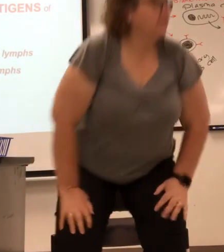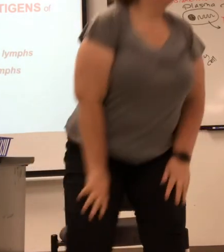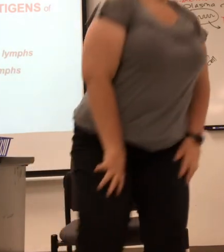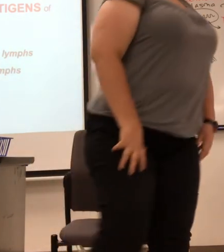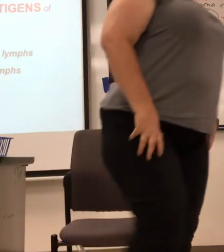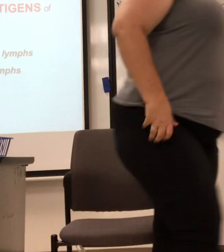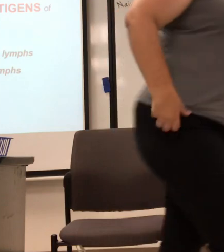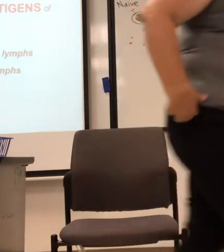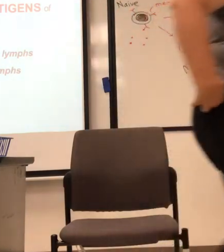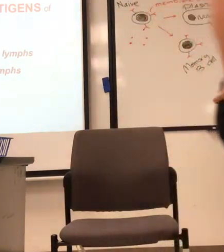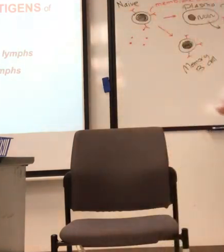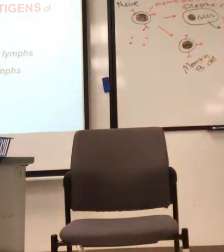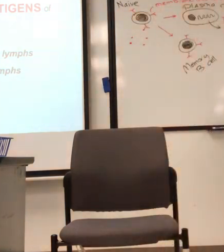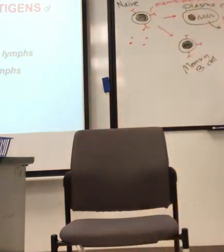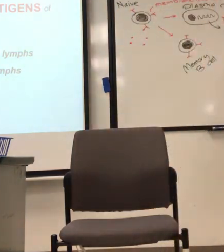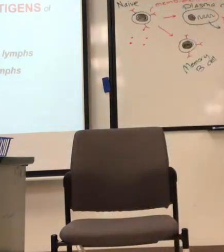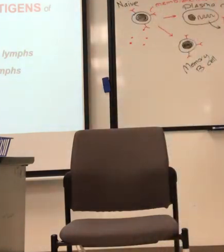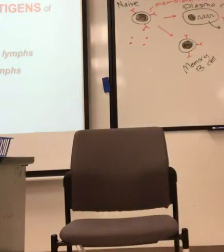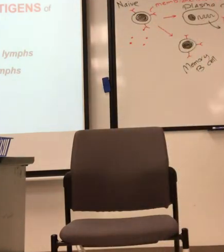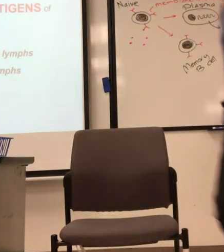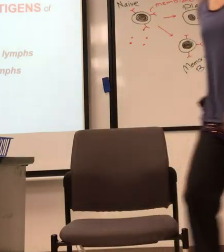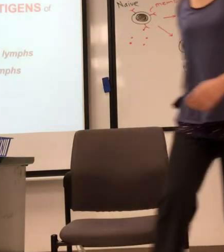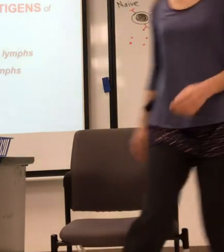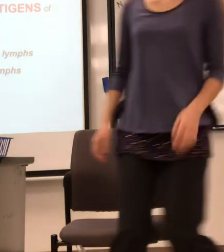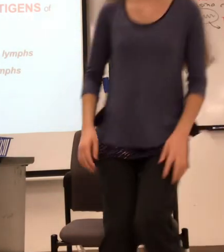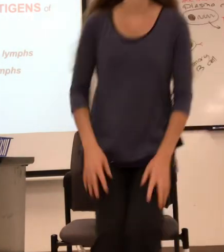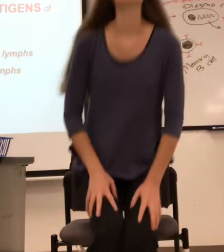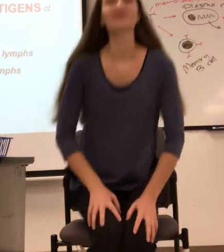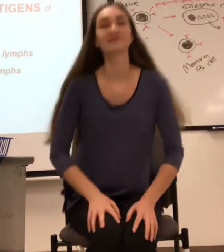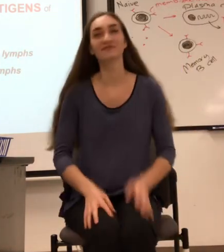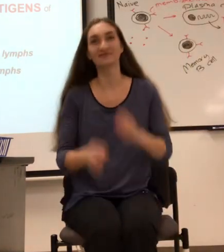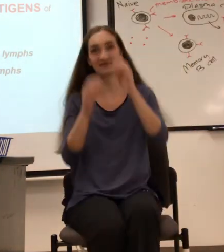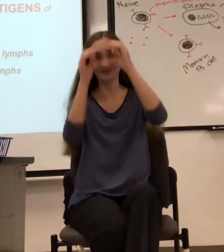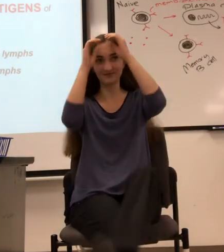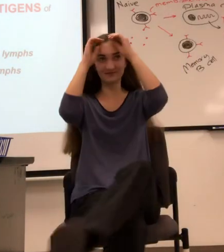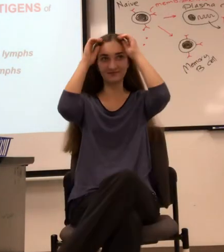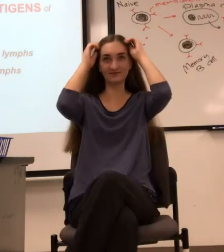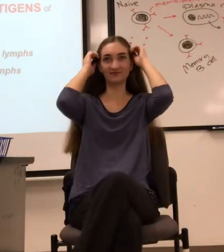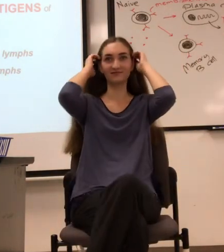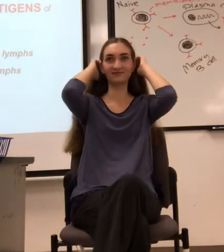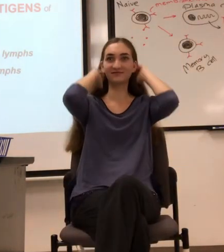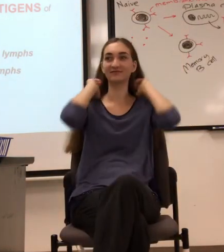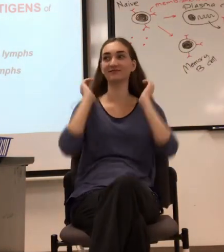Okay. Oh. Memory helper cells. I'll put that too.